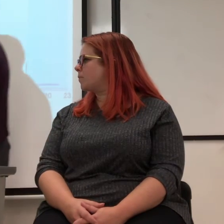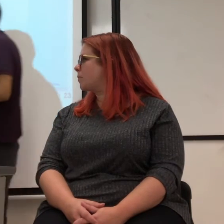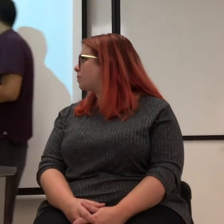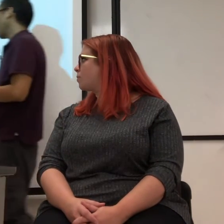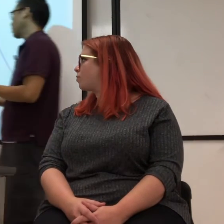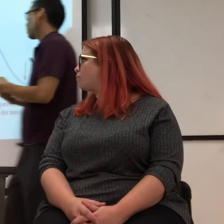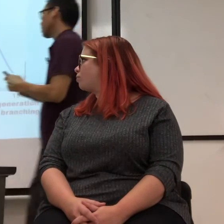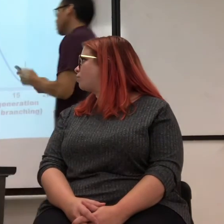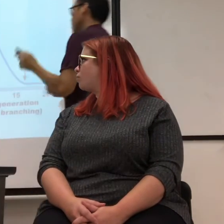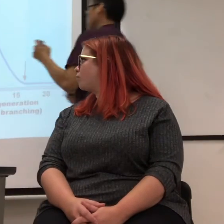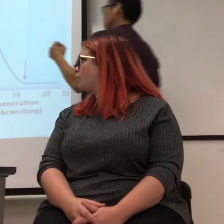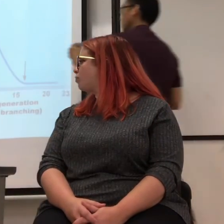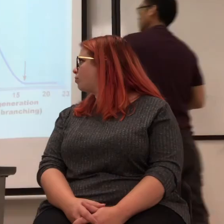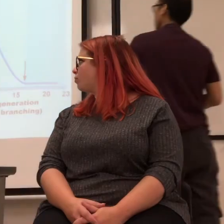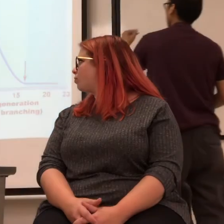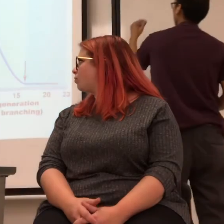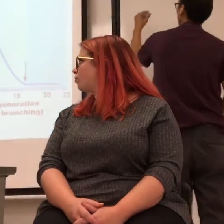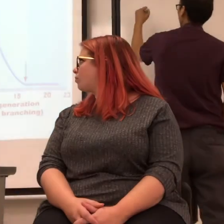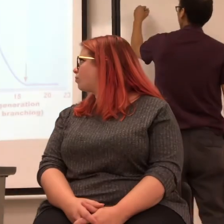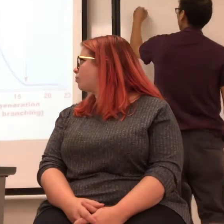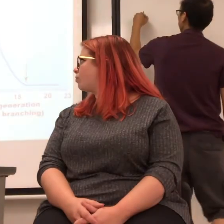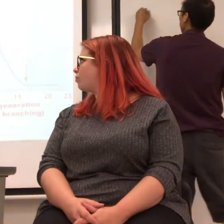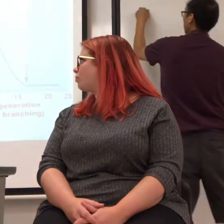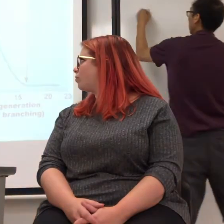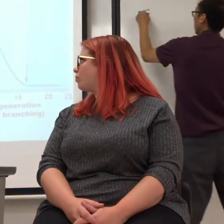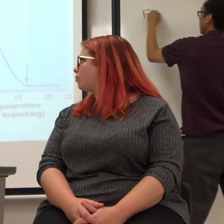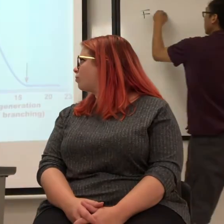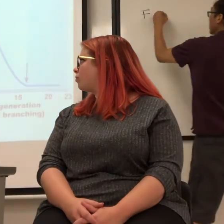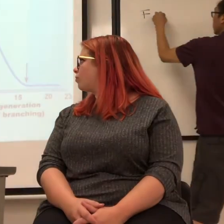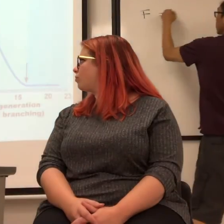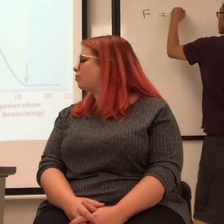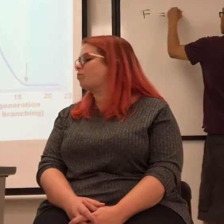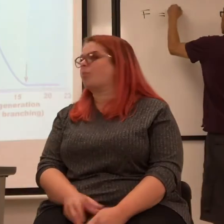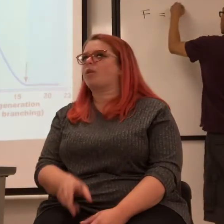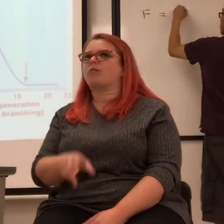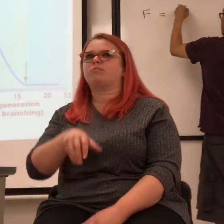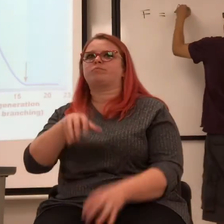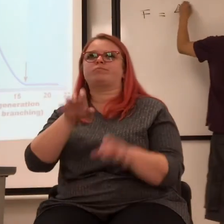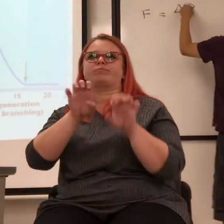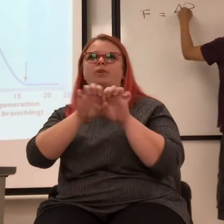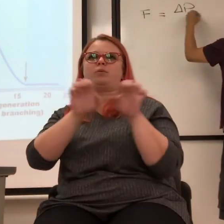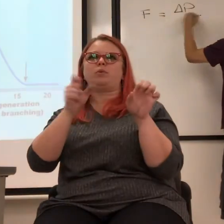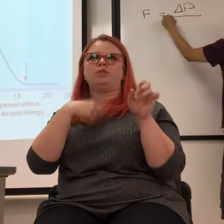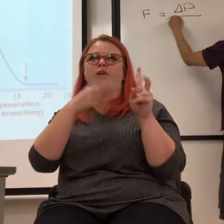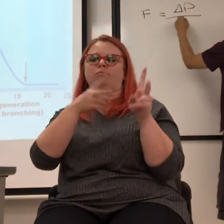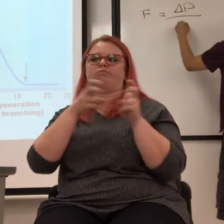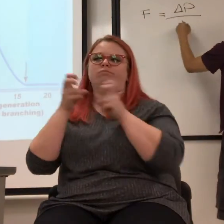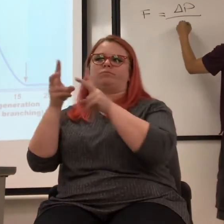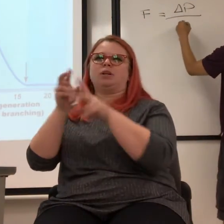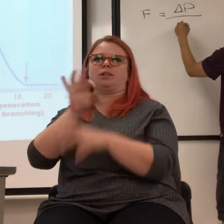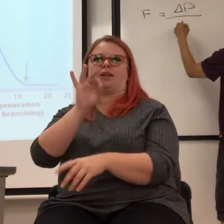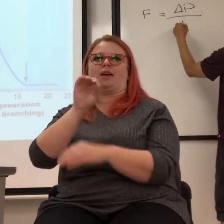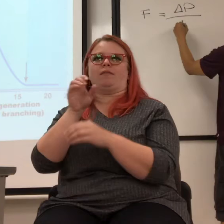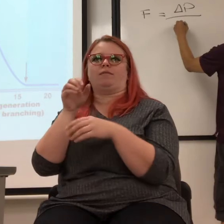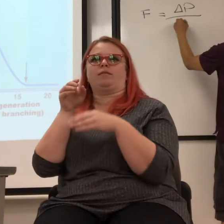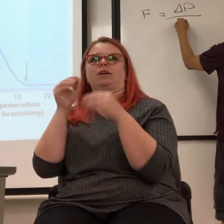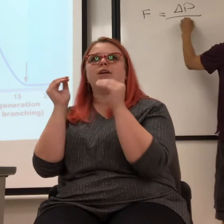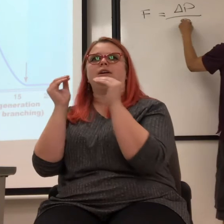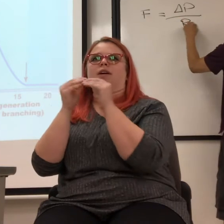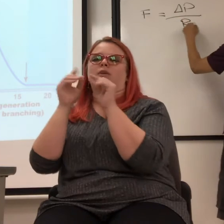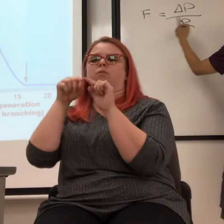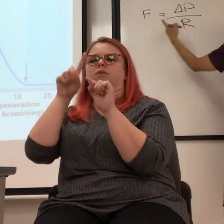I'll write this equation on the board. F equals delta P over